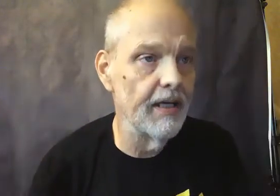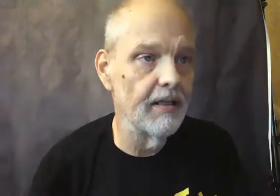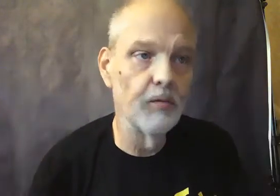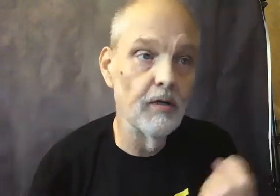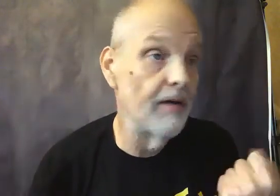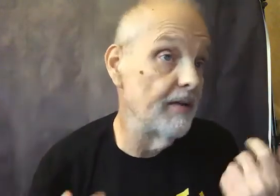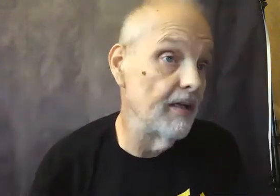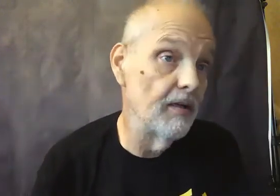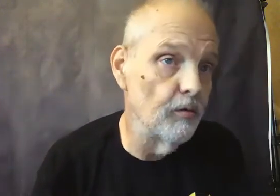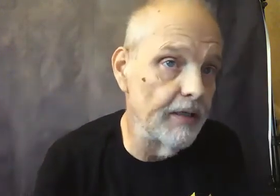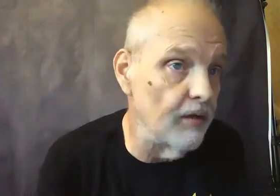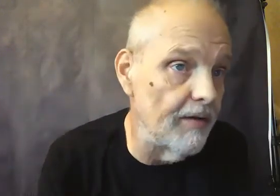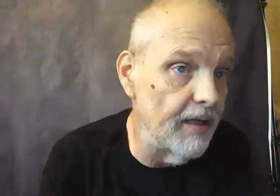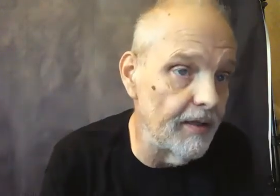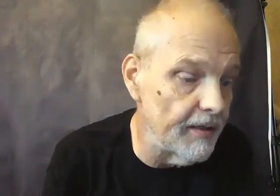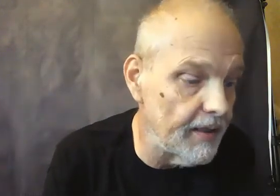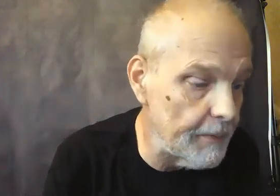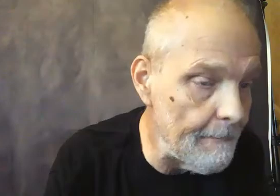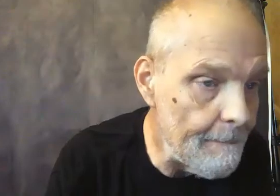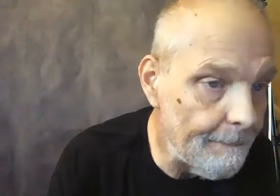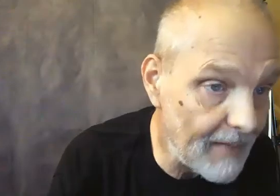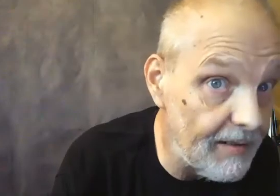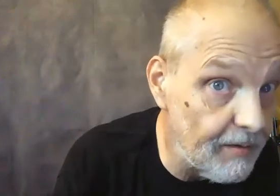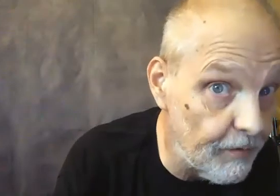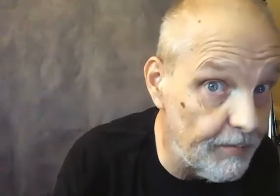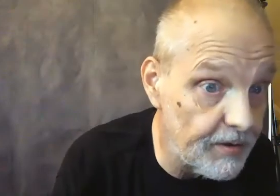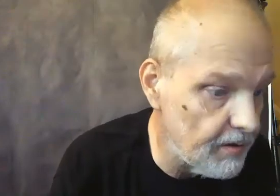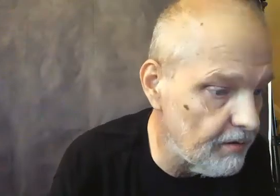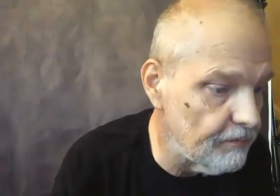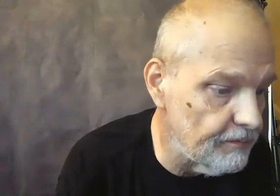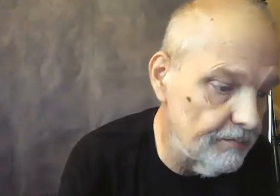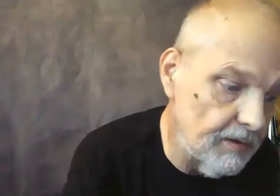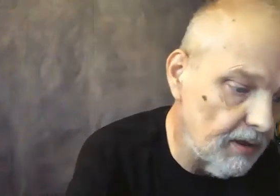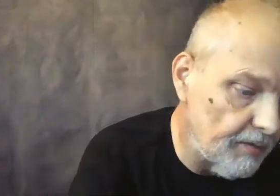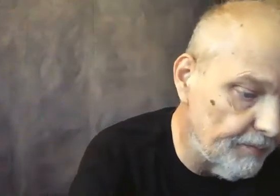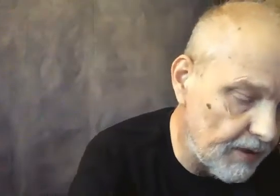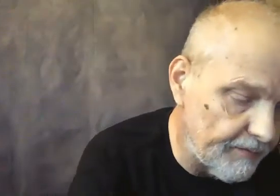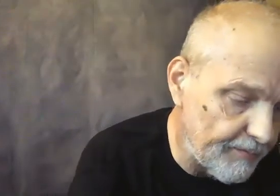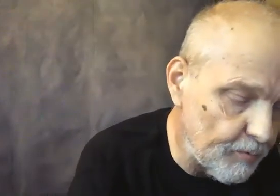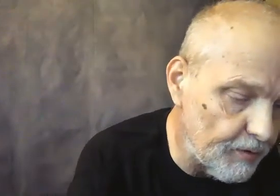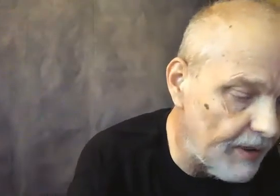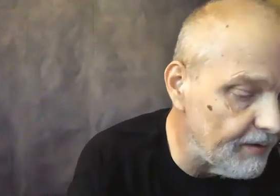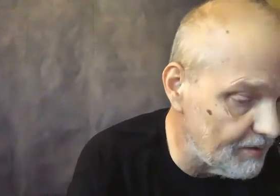homeland. We don't have it. They don't have anything like that, and they really miss it. A lot of deaf people would like to